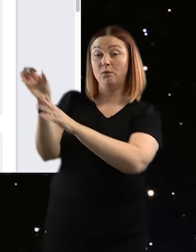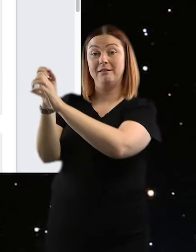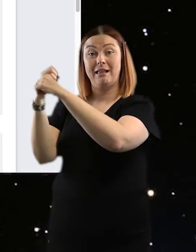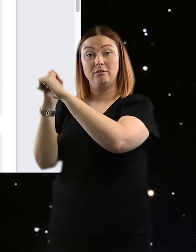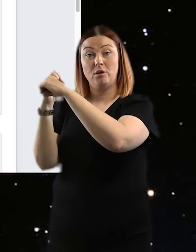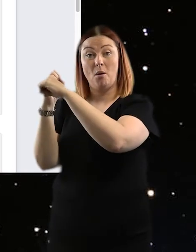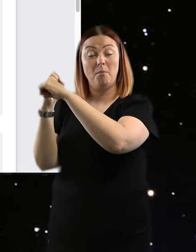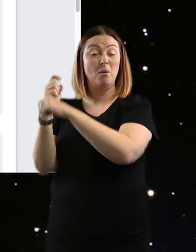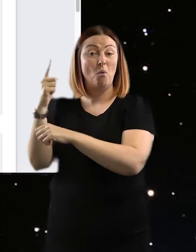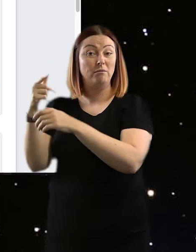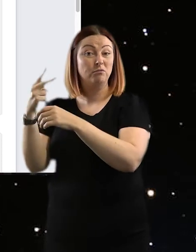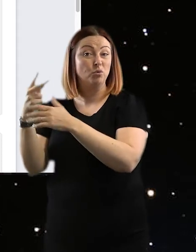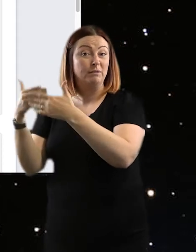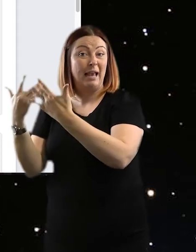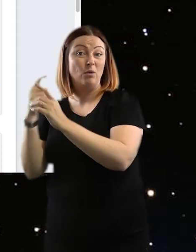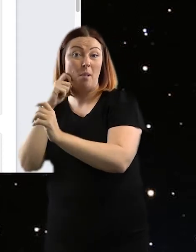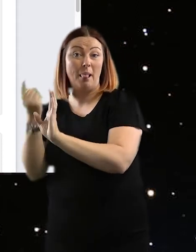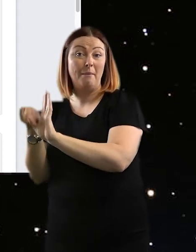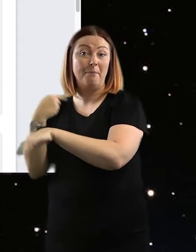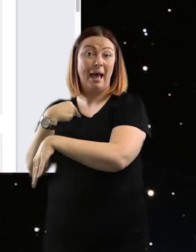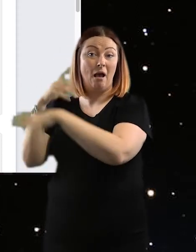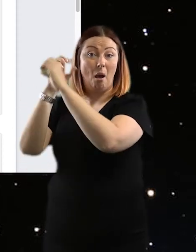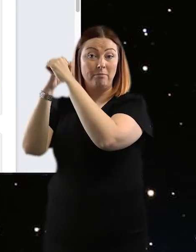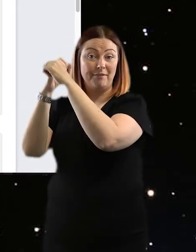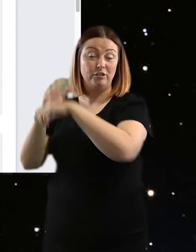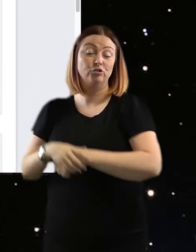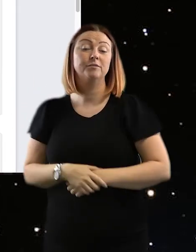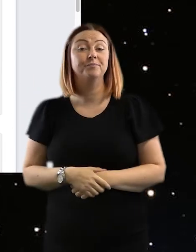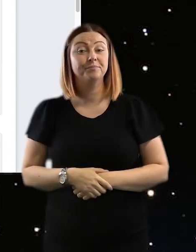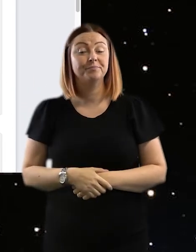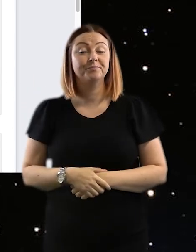hopefully in the next day or two I'll get my observation back. So if